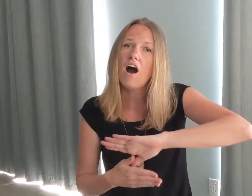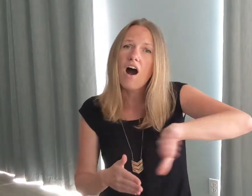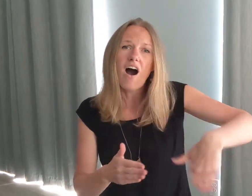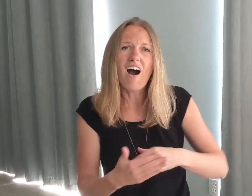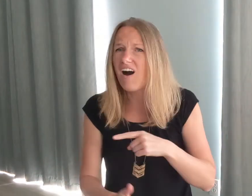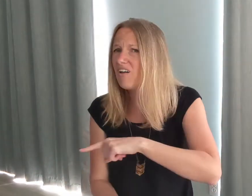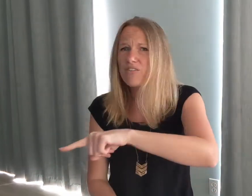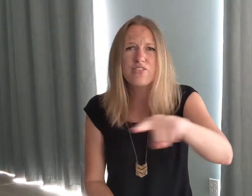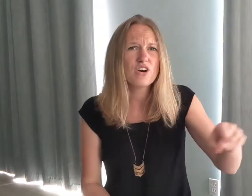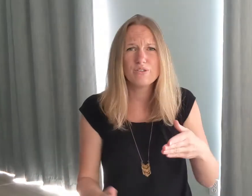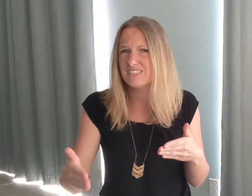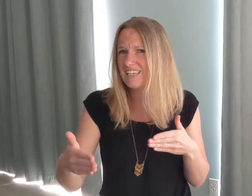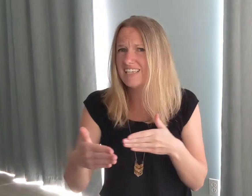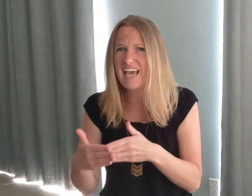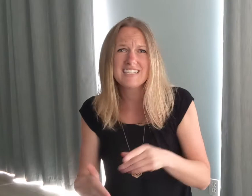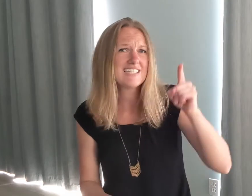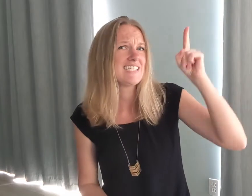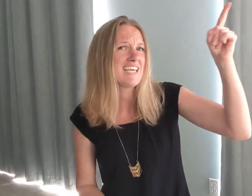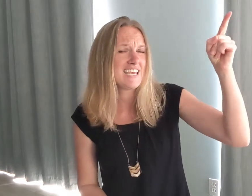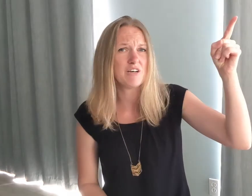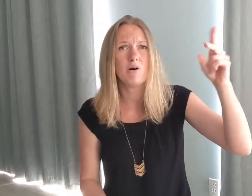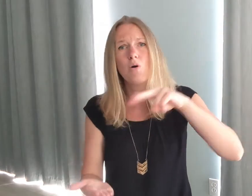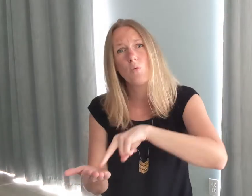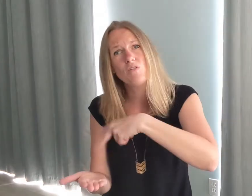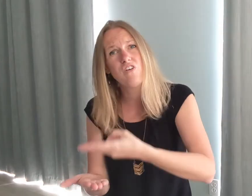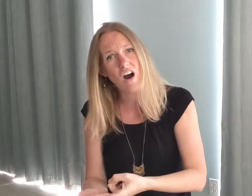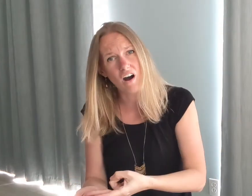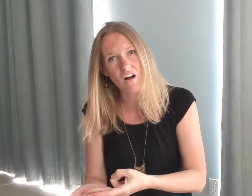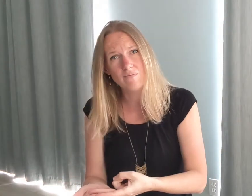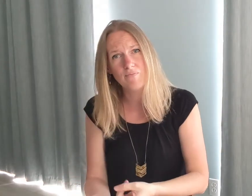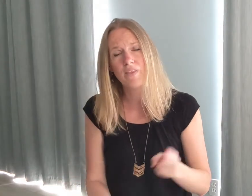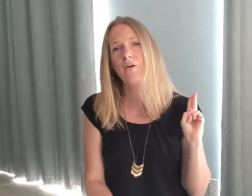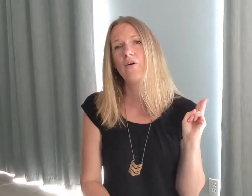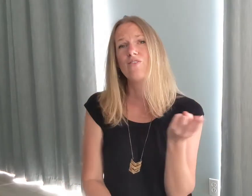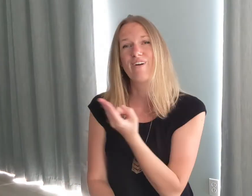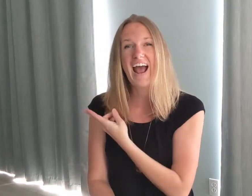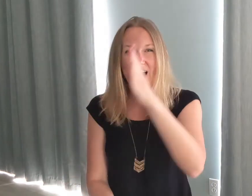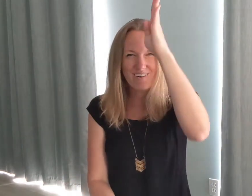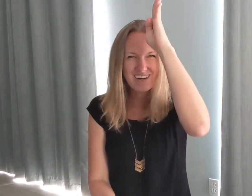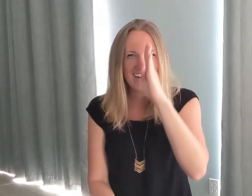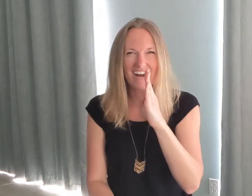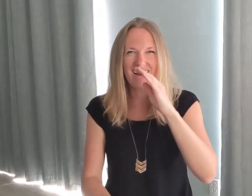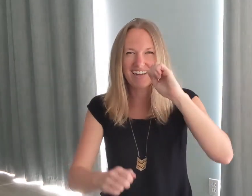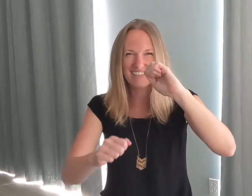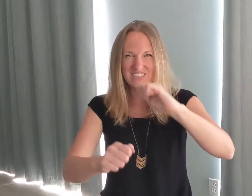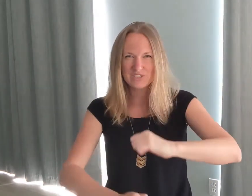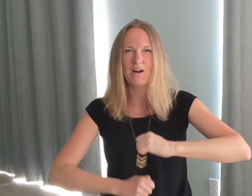All those against him will fall, For our God is